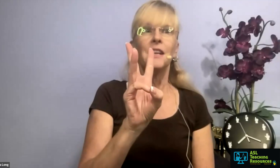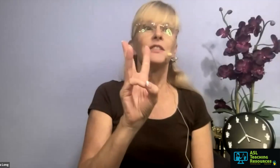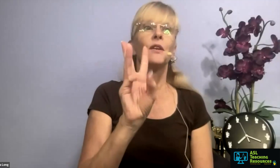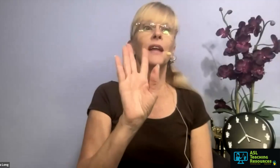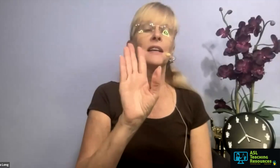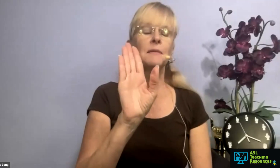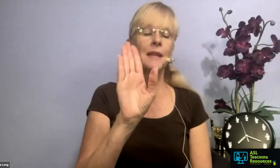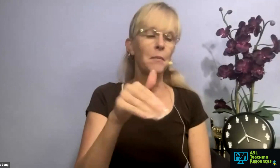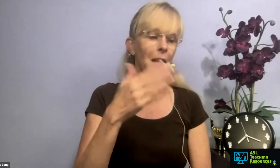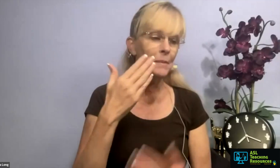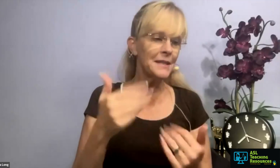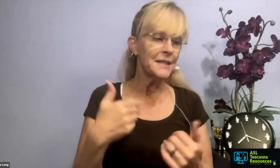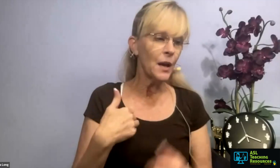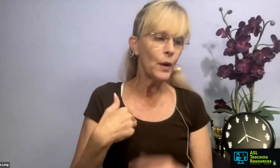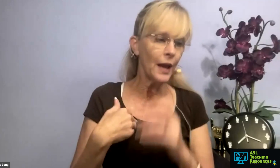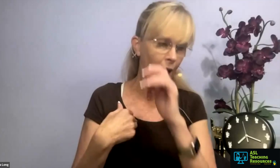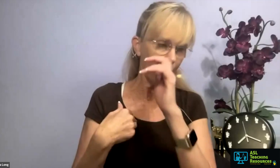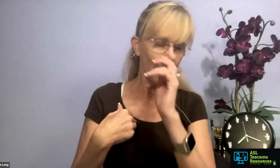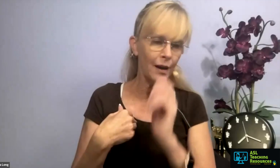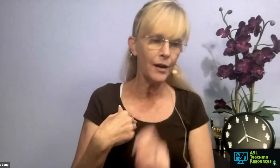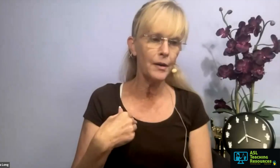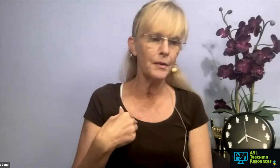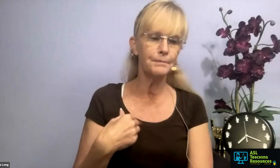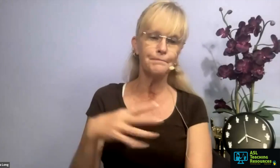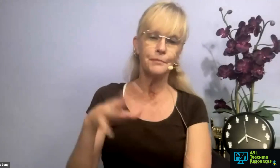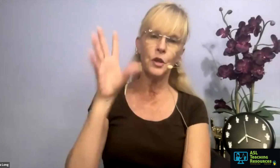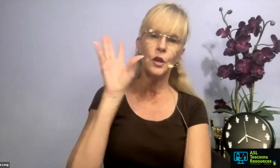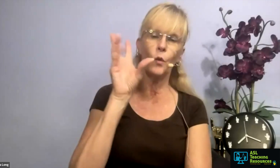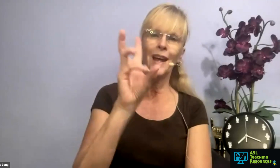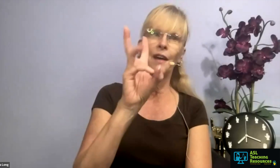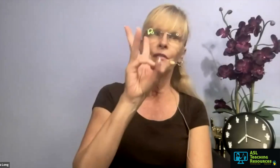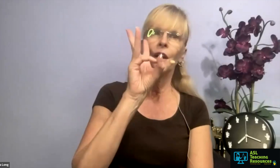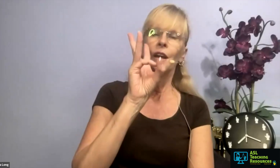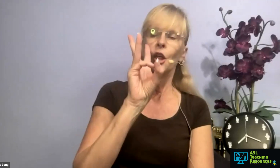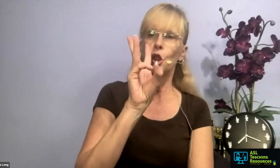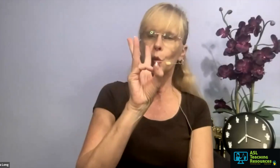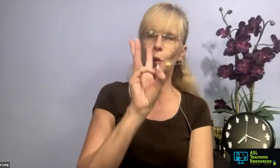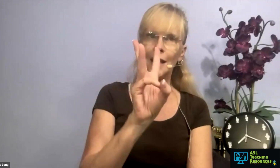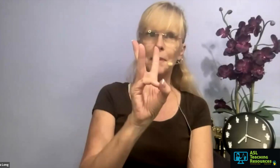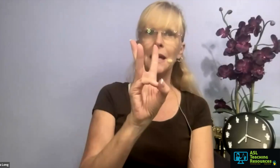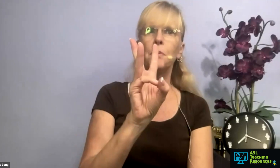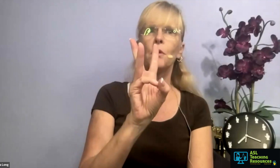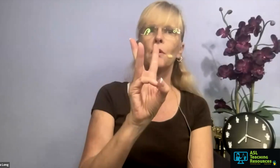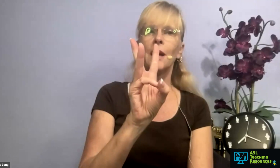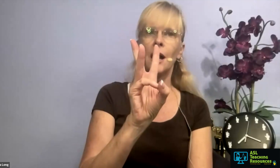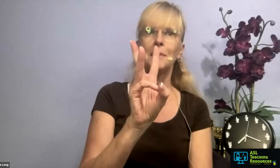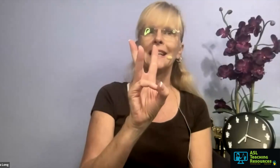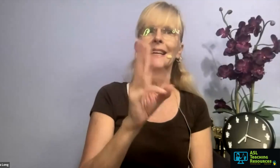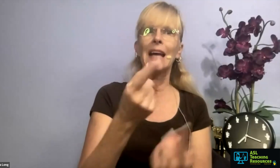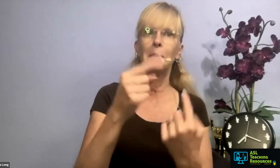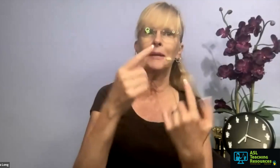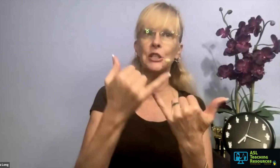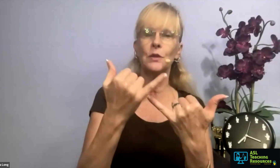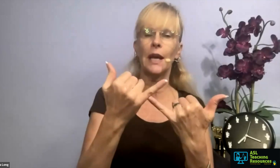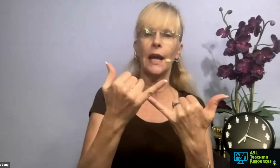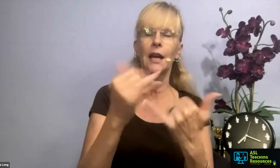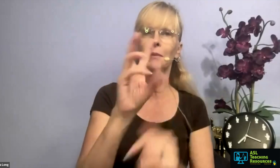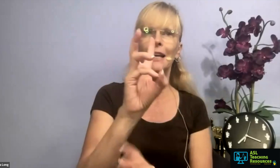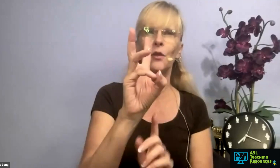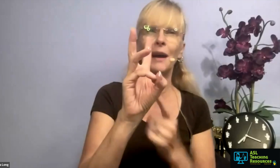So they maybe say we have, we have 3 people coming today. And I'm like, no,